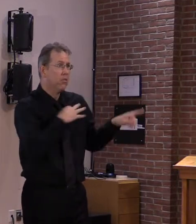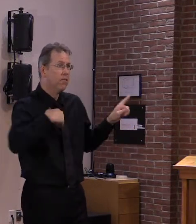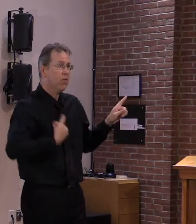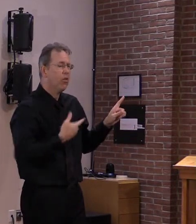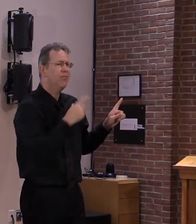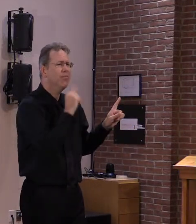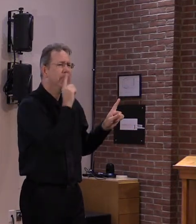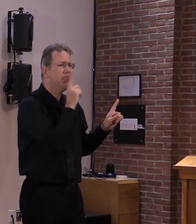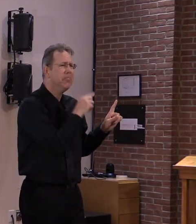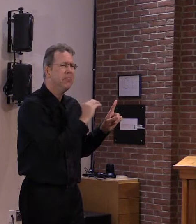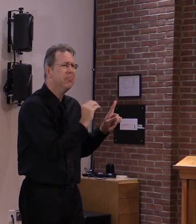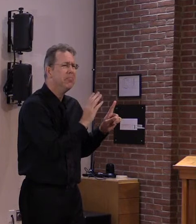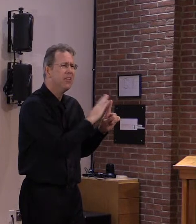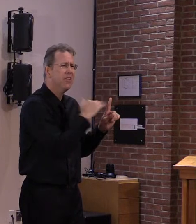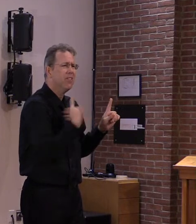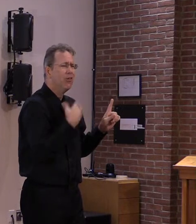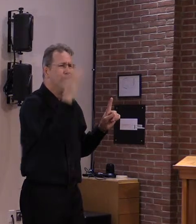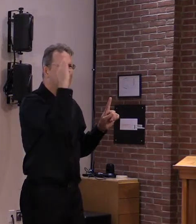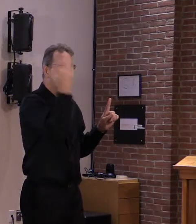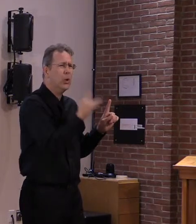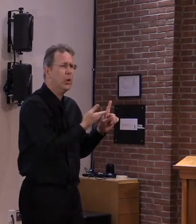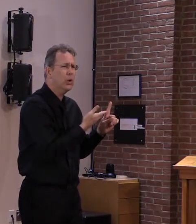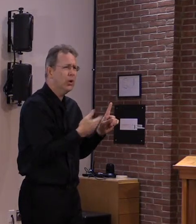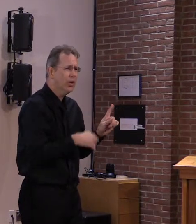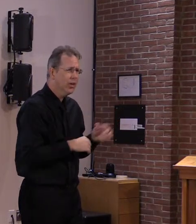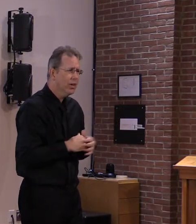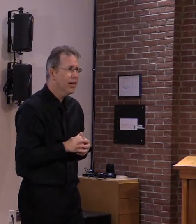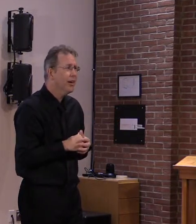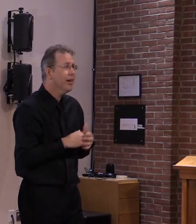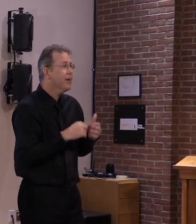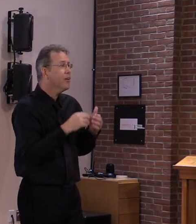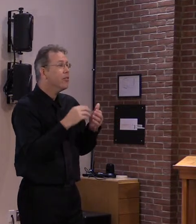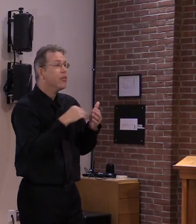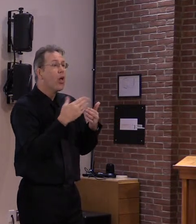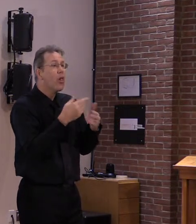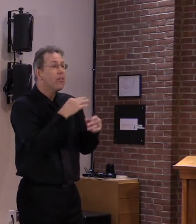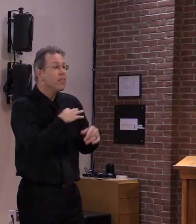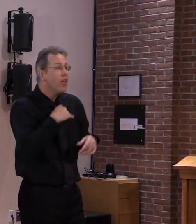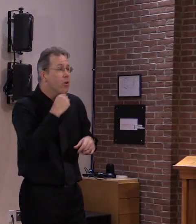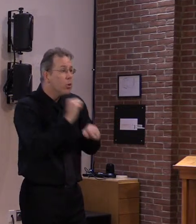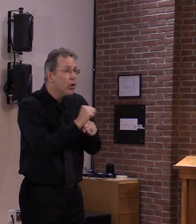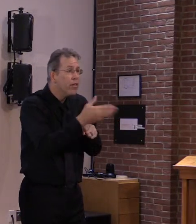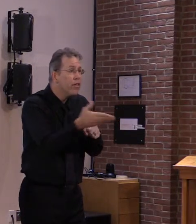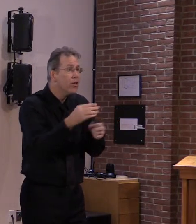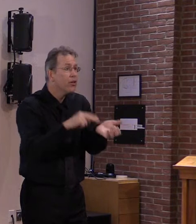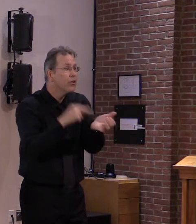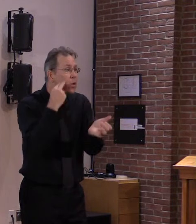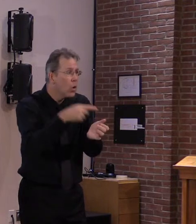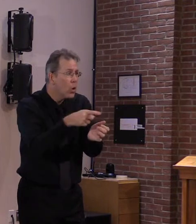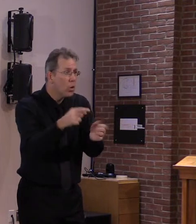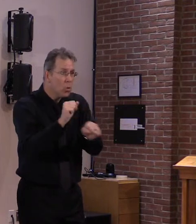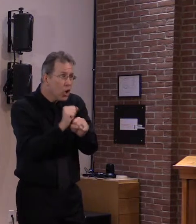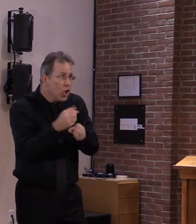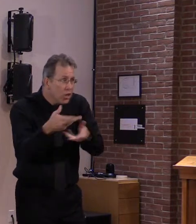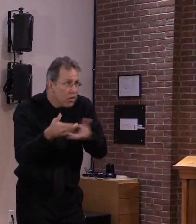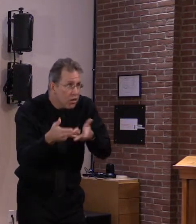Through the 24th of this month, our average percent positivity rate over a 7-day period